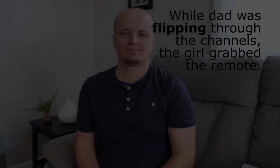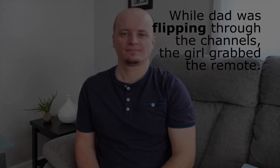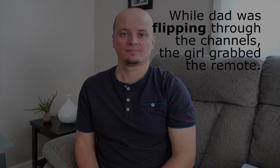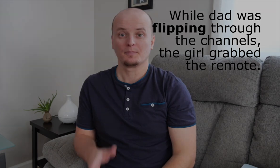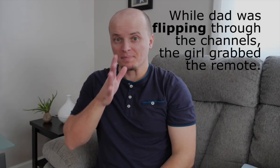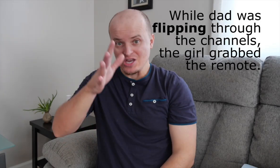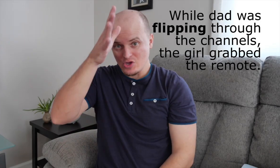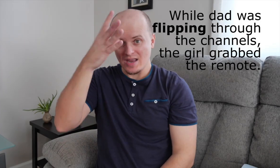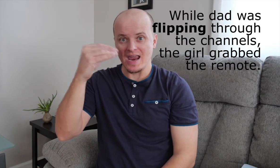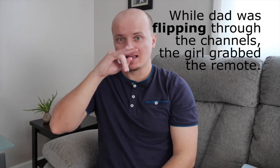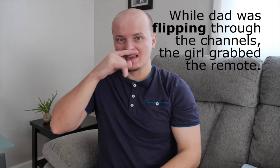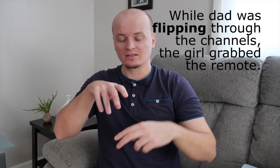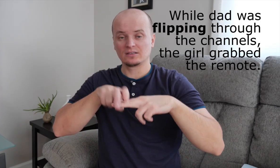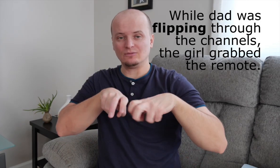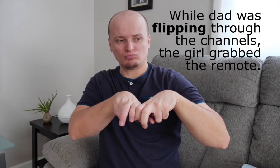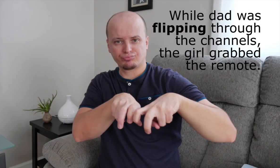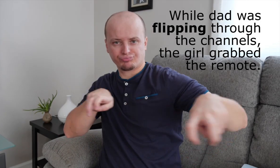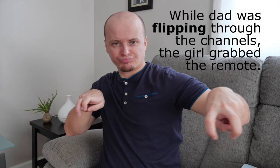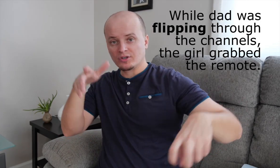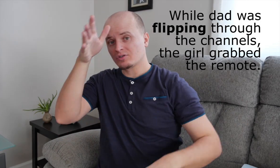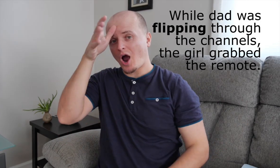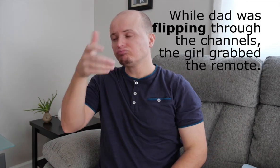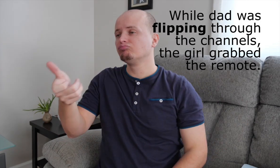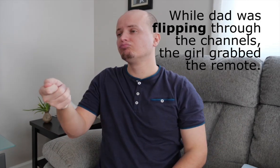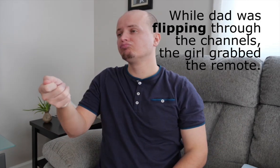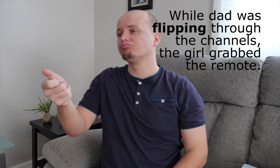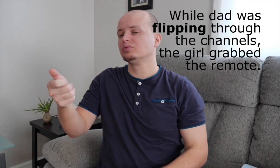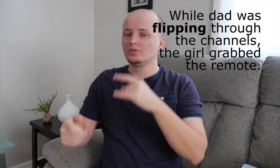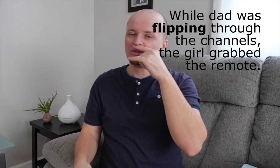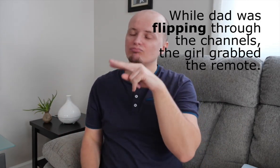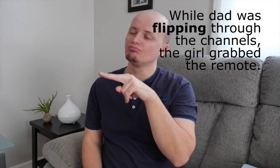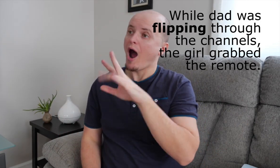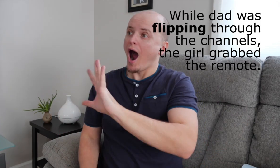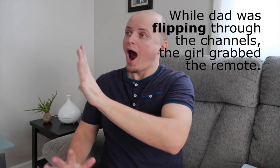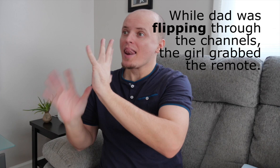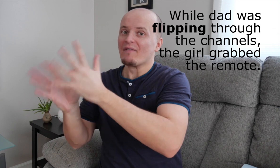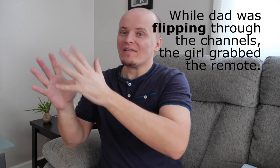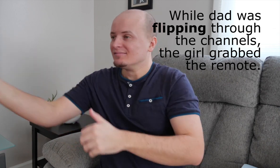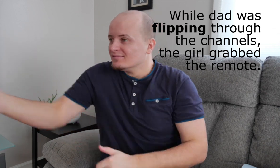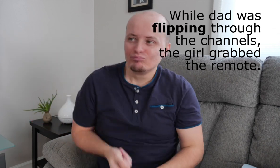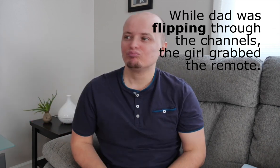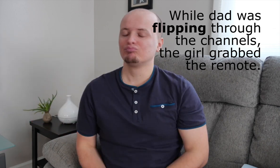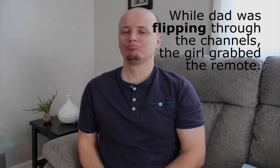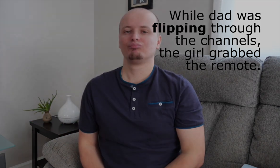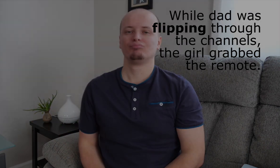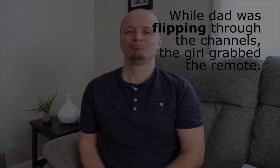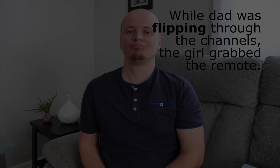The parents and the child are sitting together on a couch. Dad is flipping through the TV channels when the child takes the